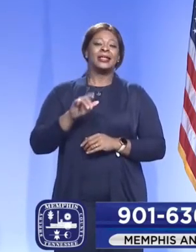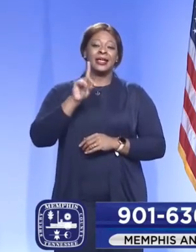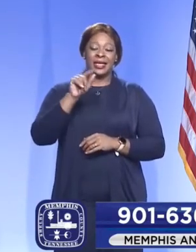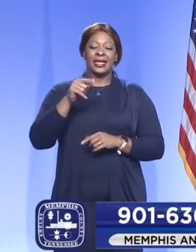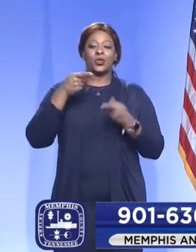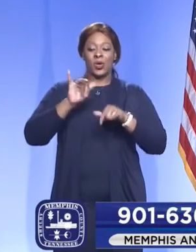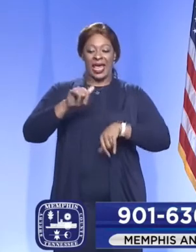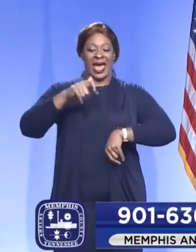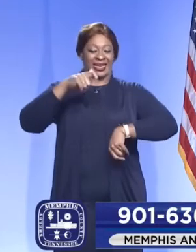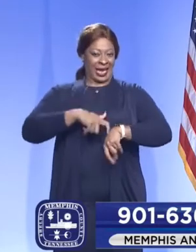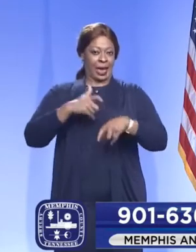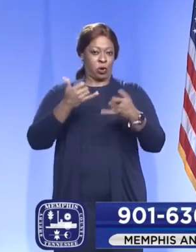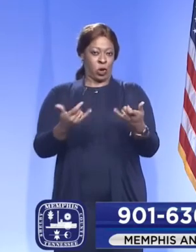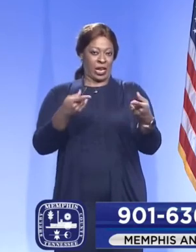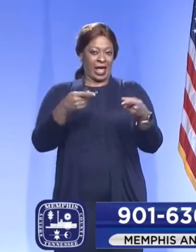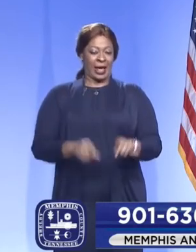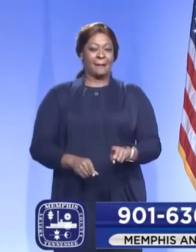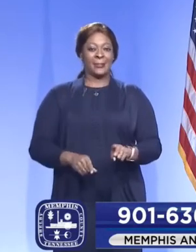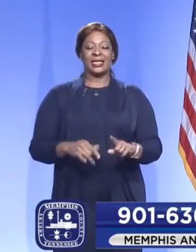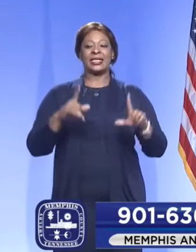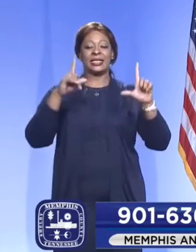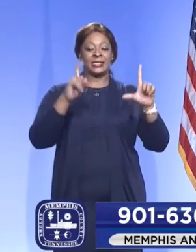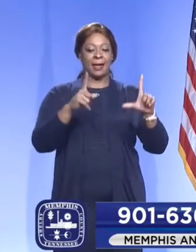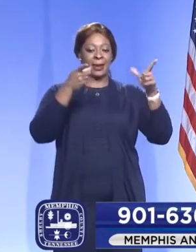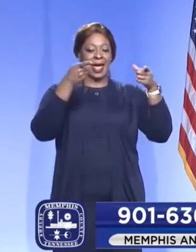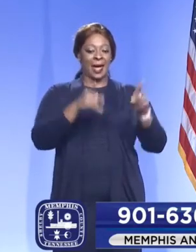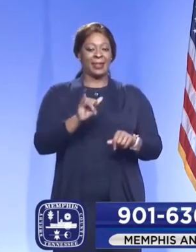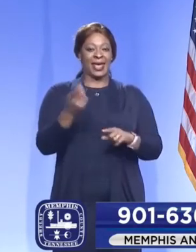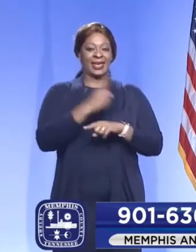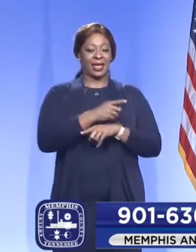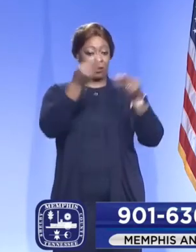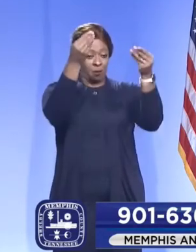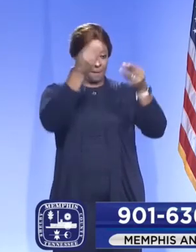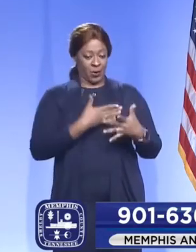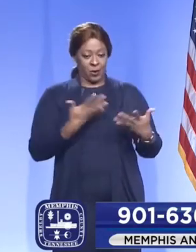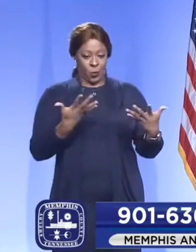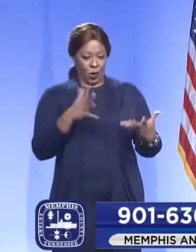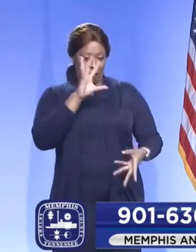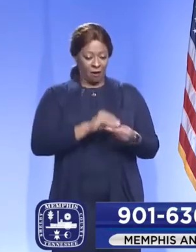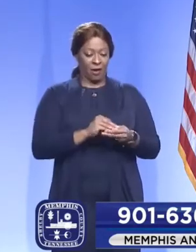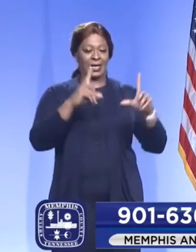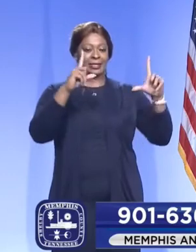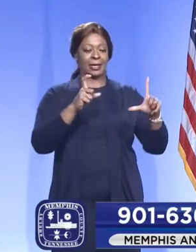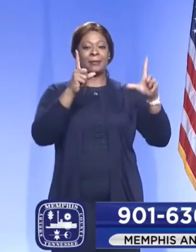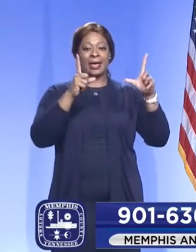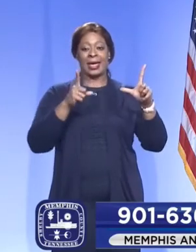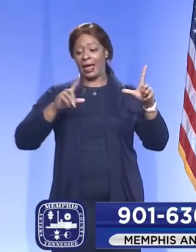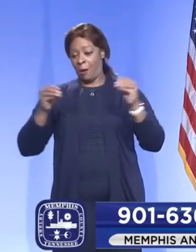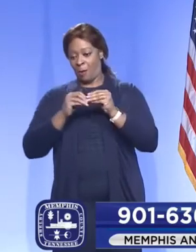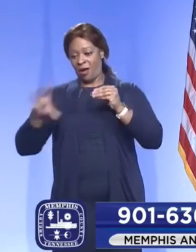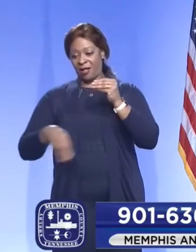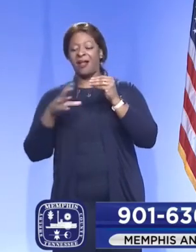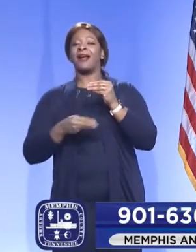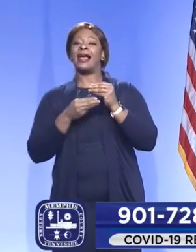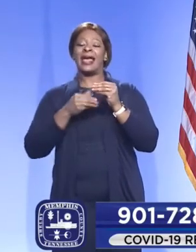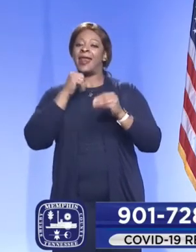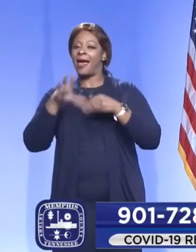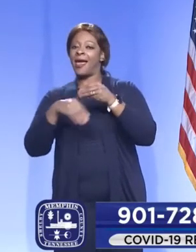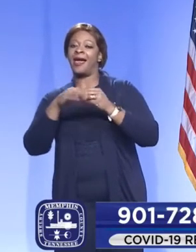either electronically or by paper lab reports faxed into us, we are constantly getting data